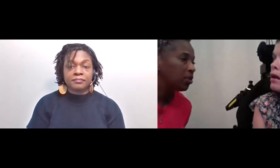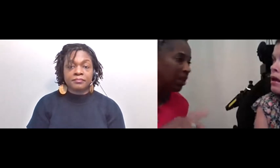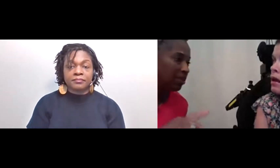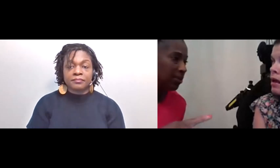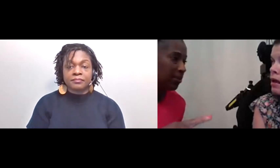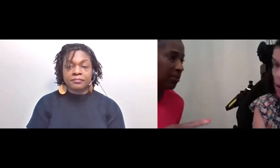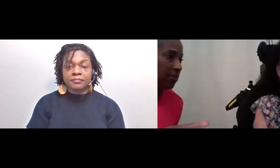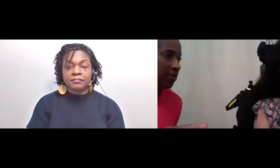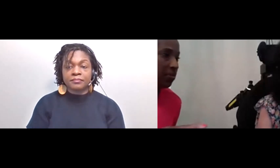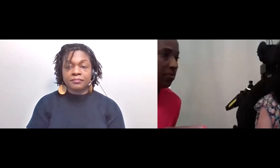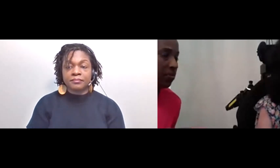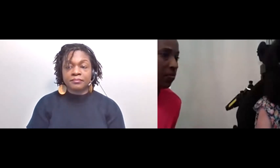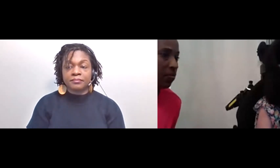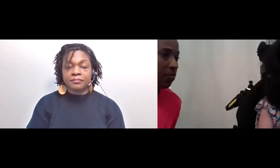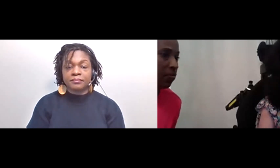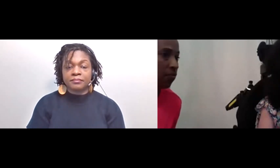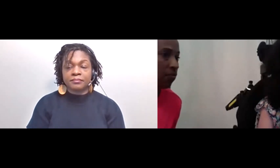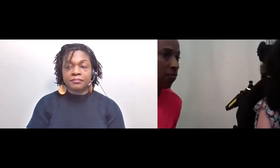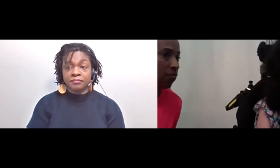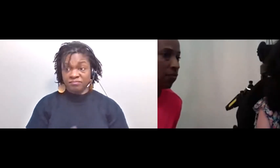I think that's it.